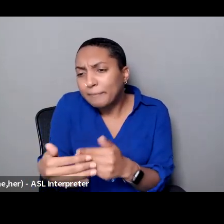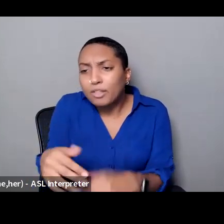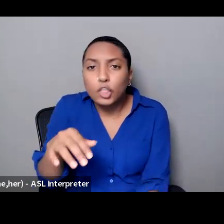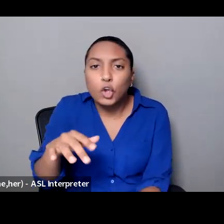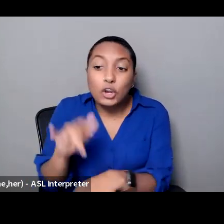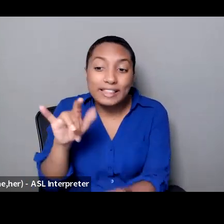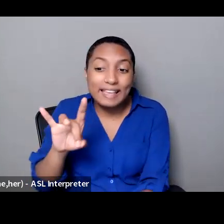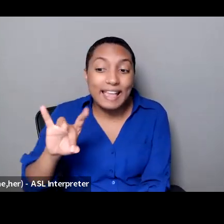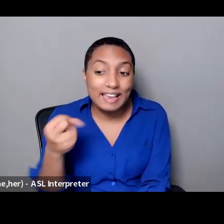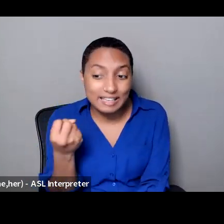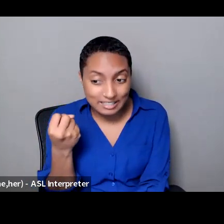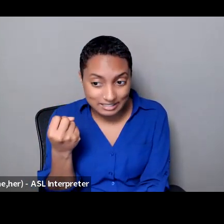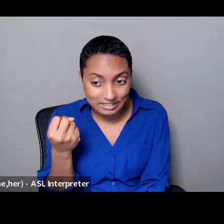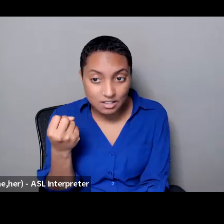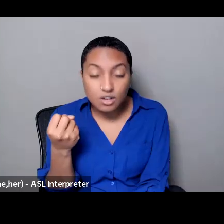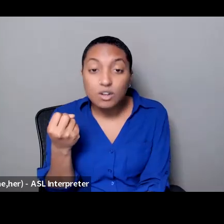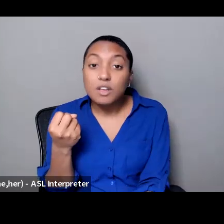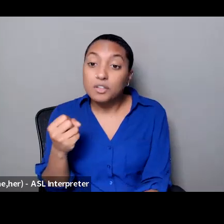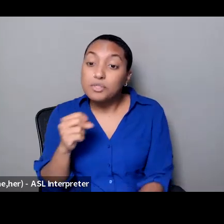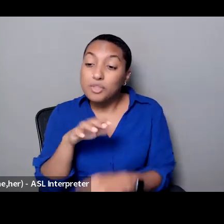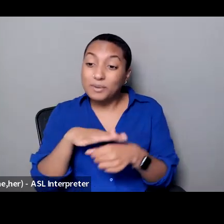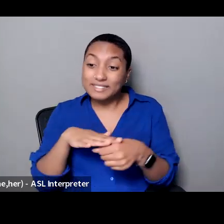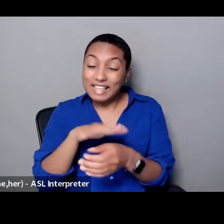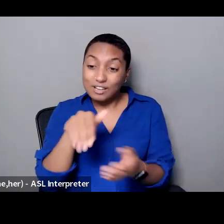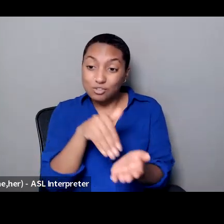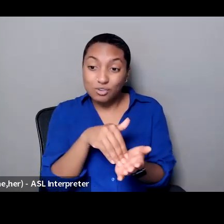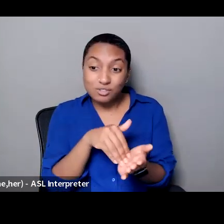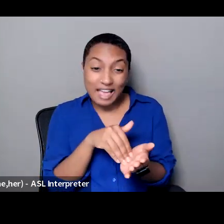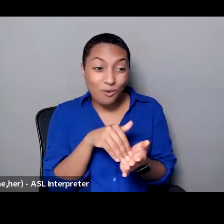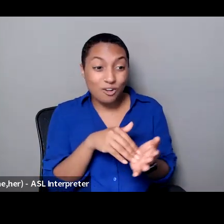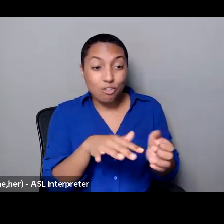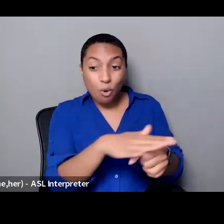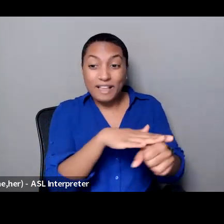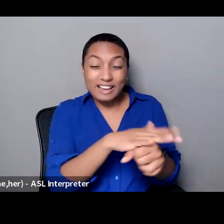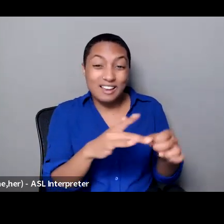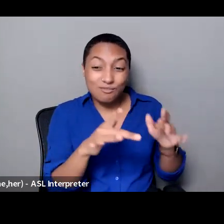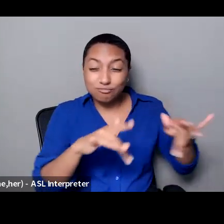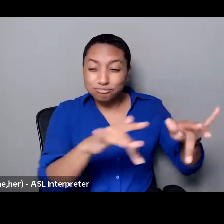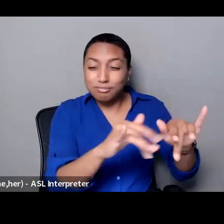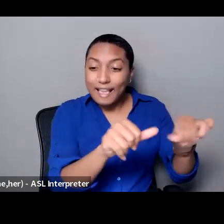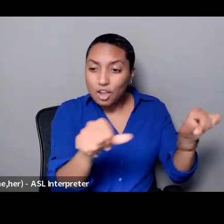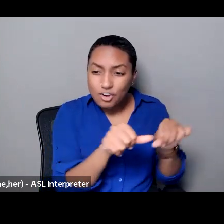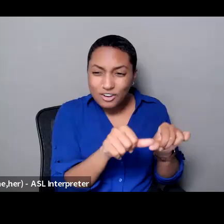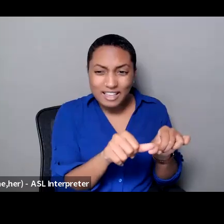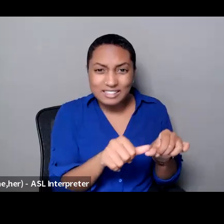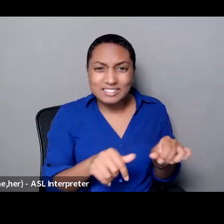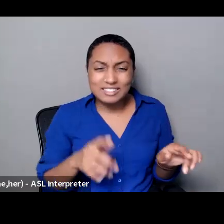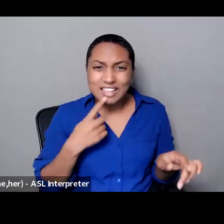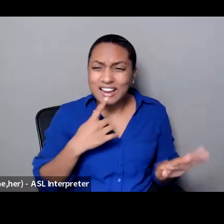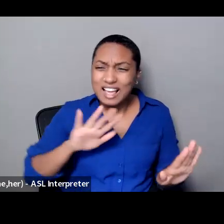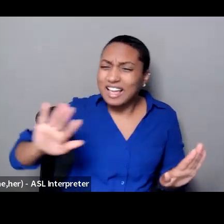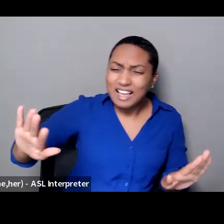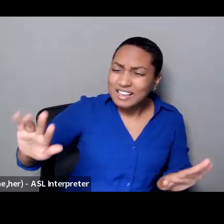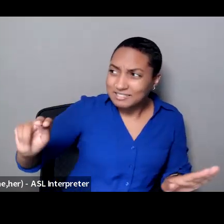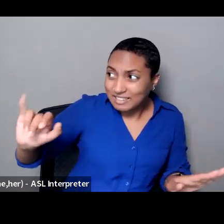the rural centers began to say nickel doesn't meet our needs entirely because they're so focused on urban things. So when you talk